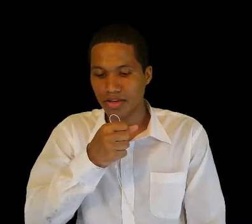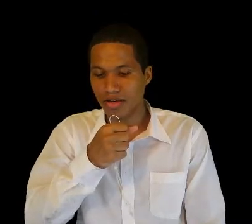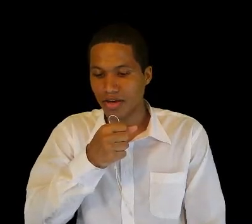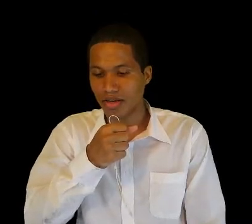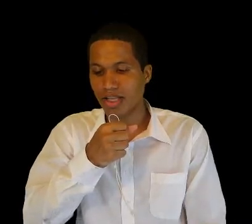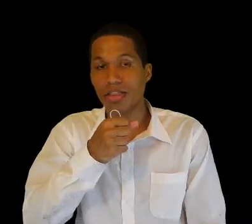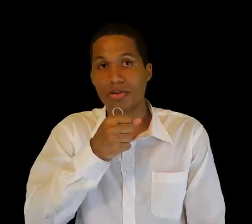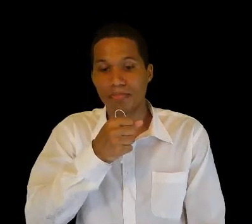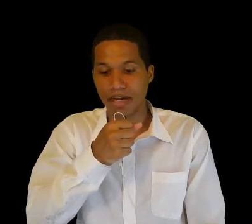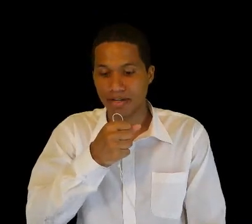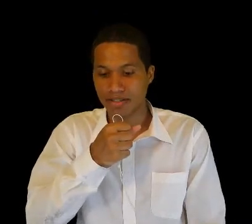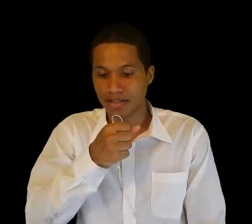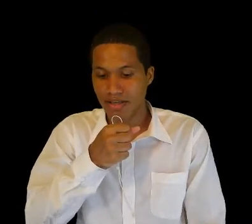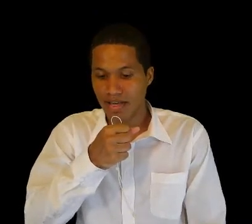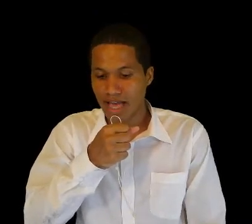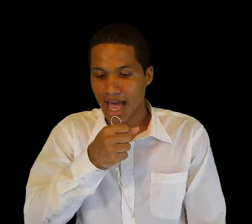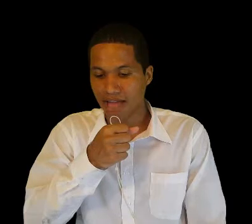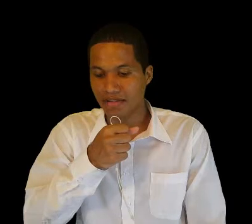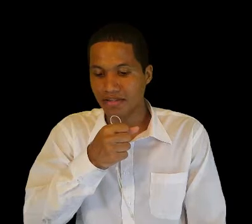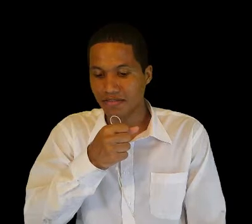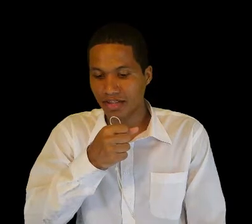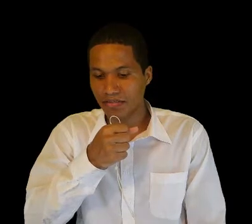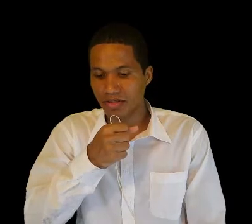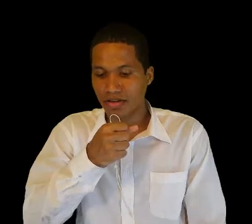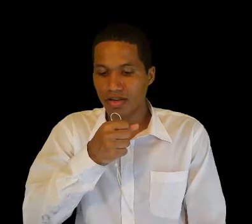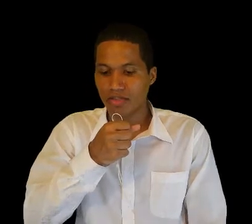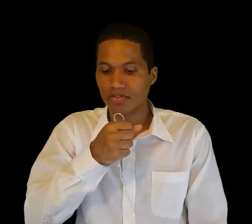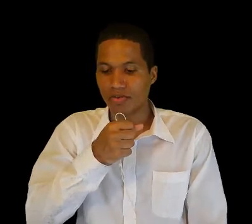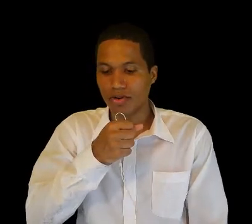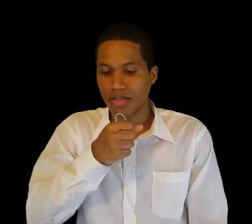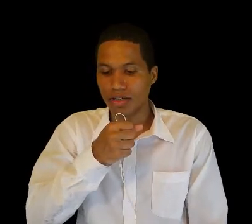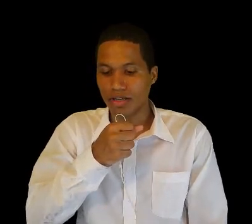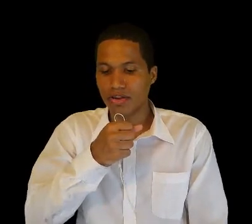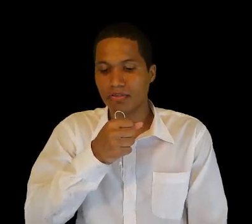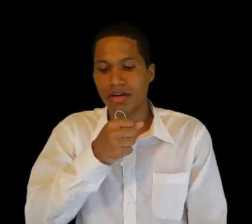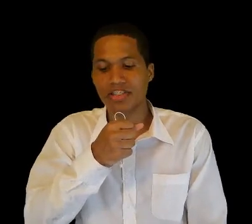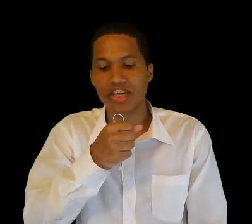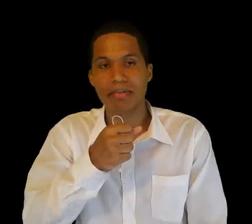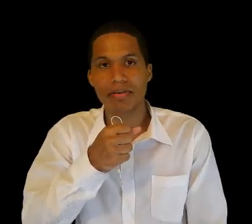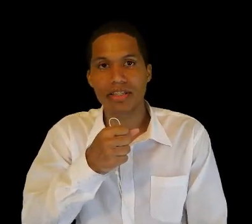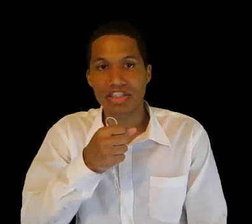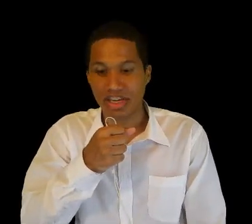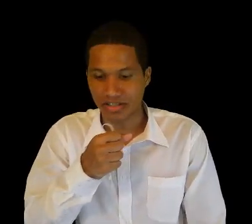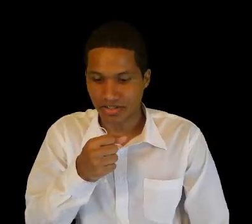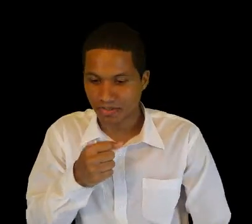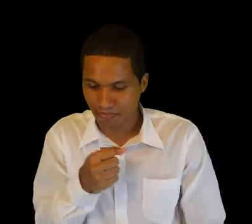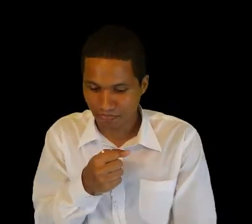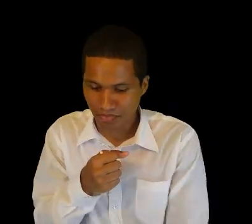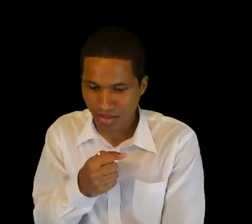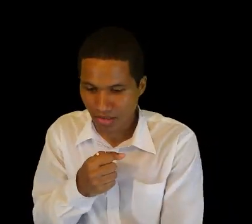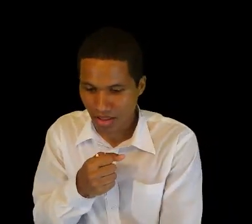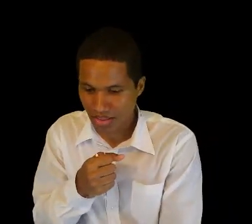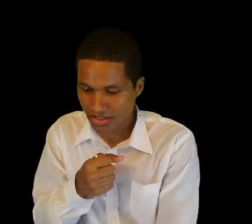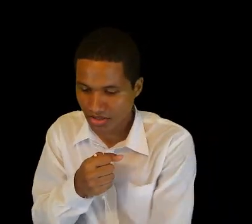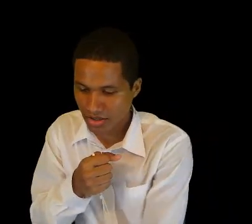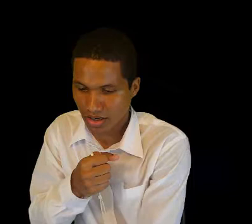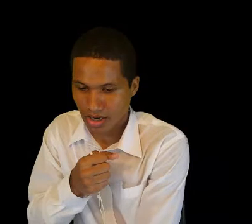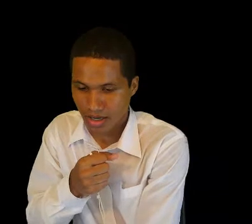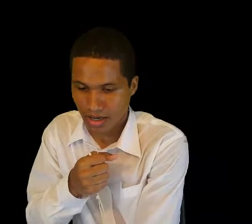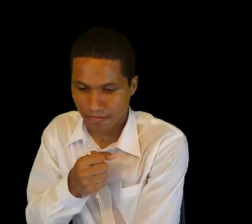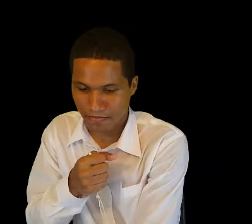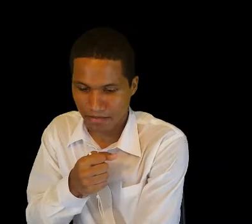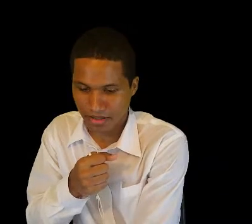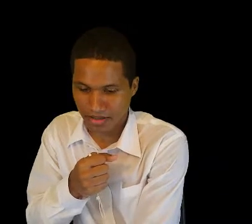like their parents. As they develop, their body shape changes. These